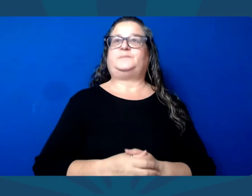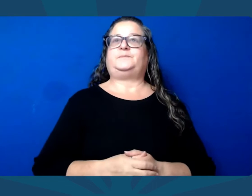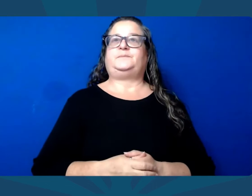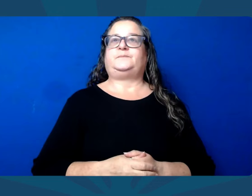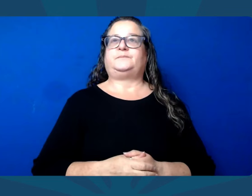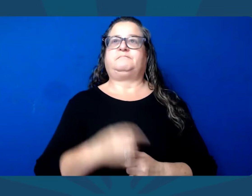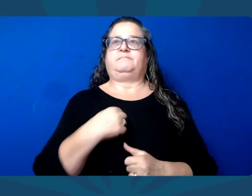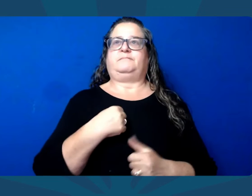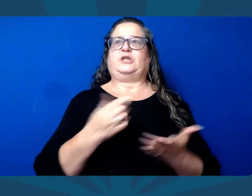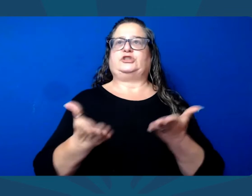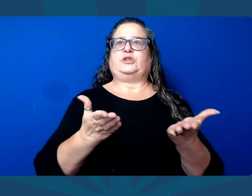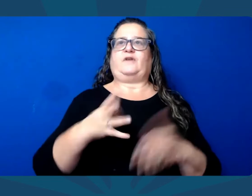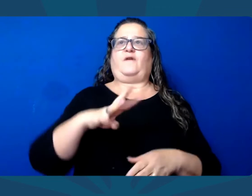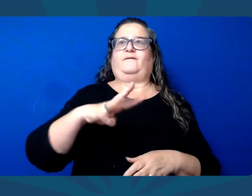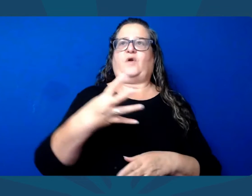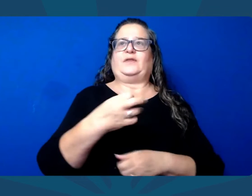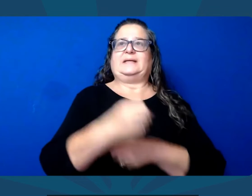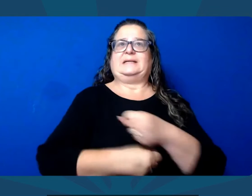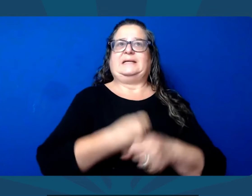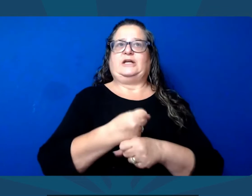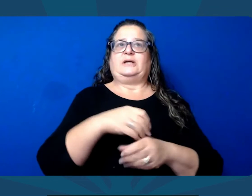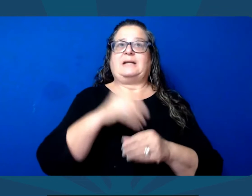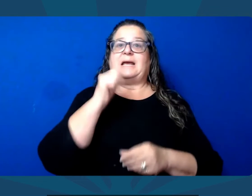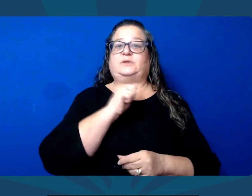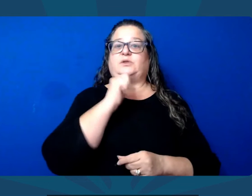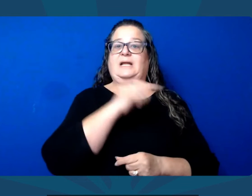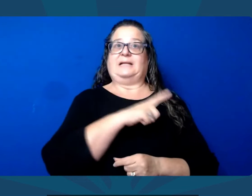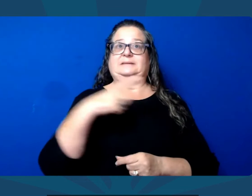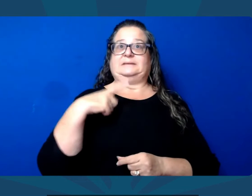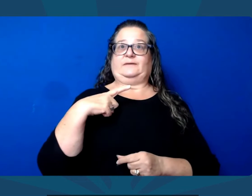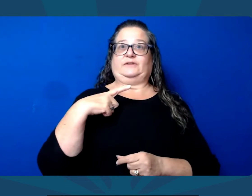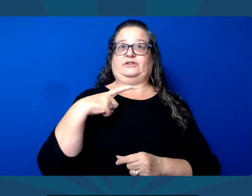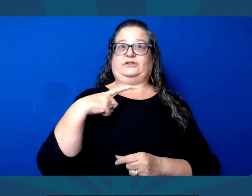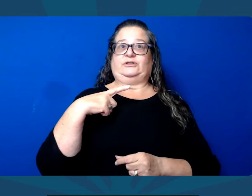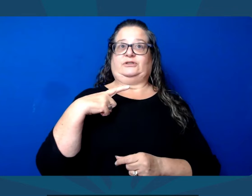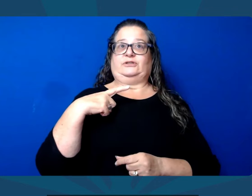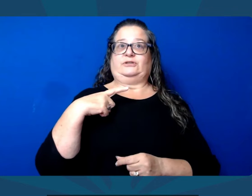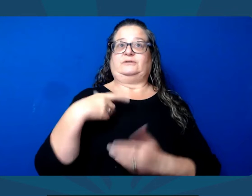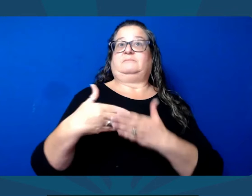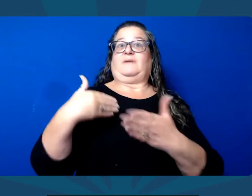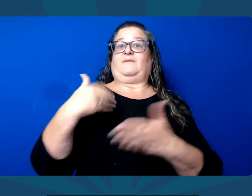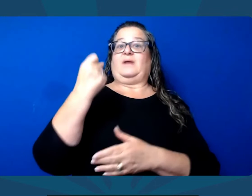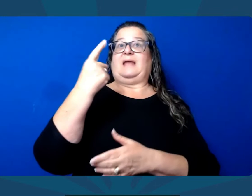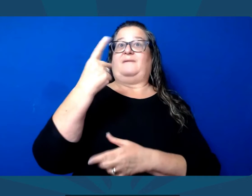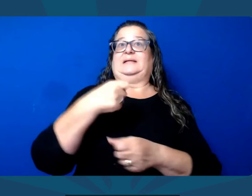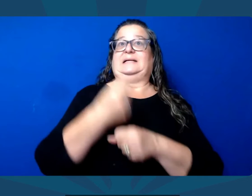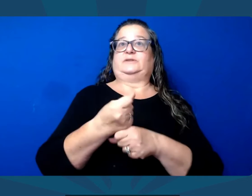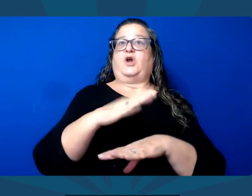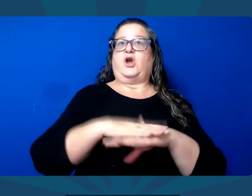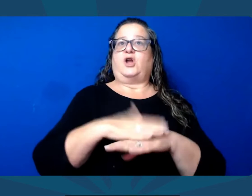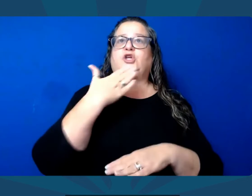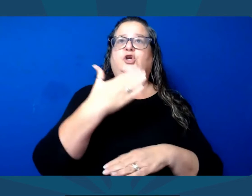first families of Arizona. She is serving her 4th year in the Arizona legislature